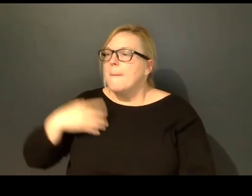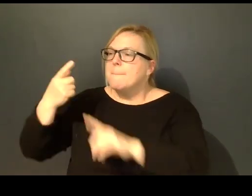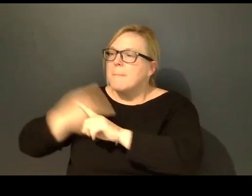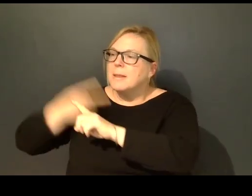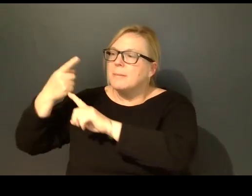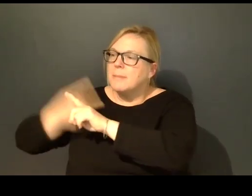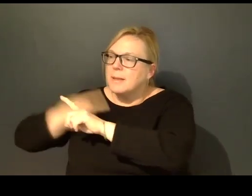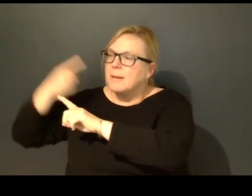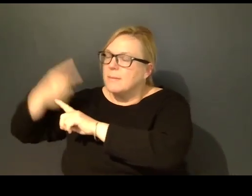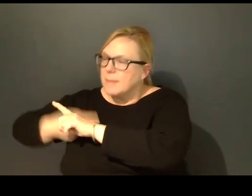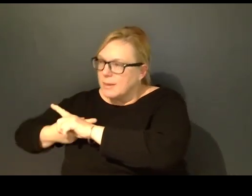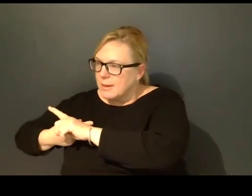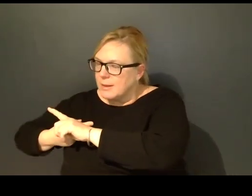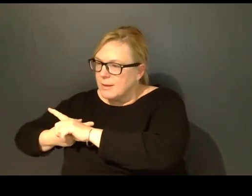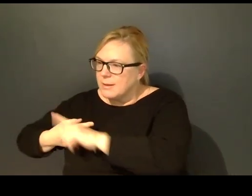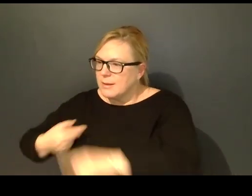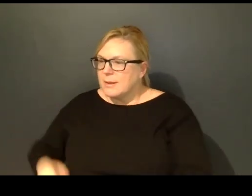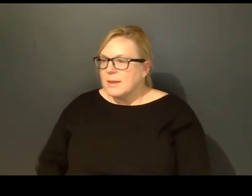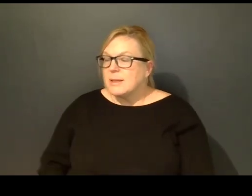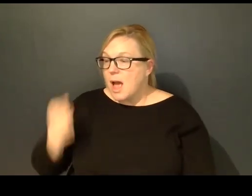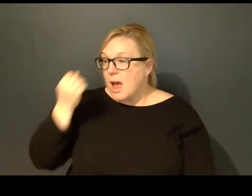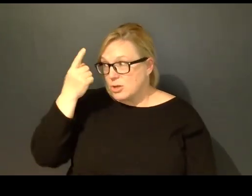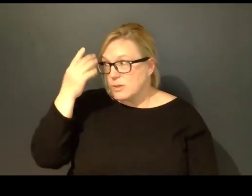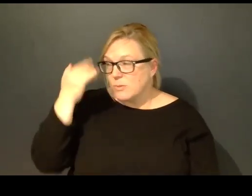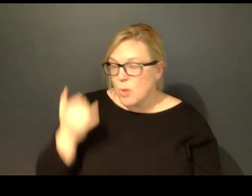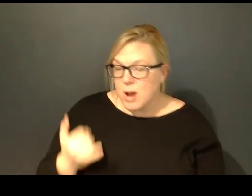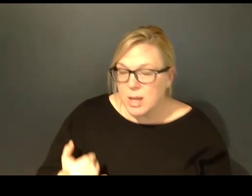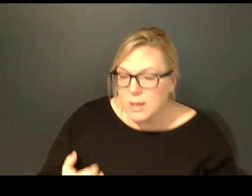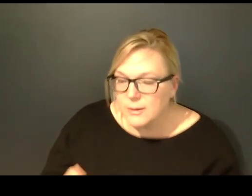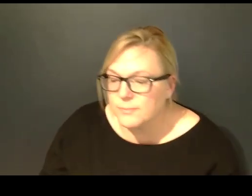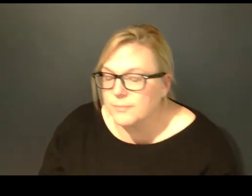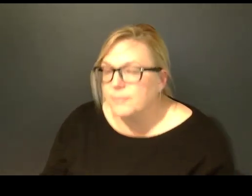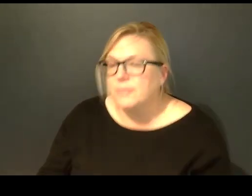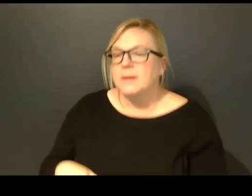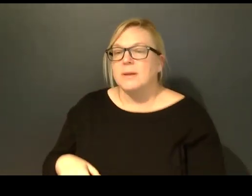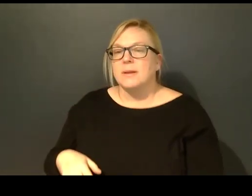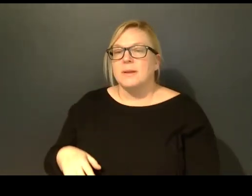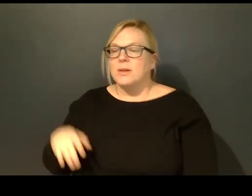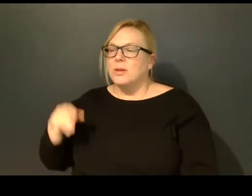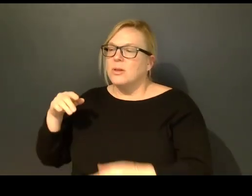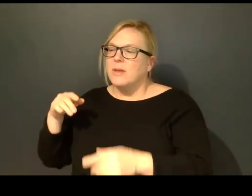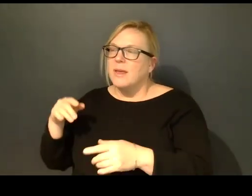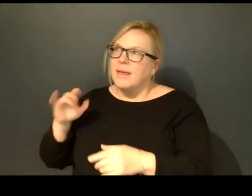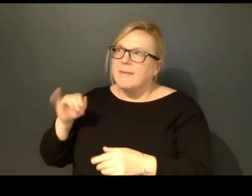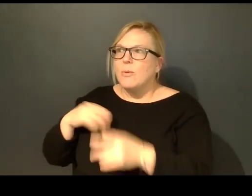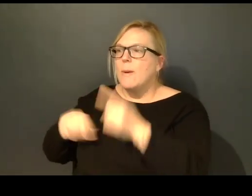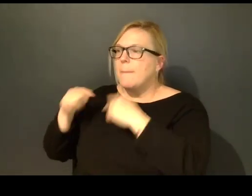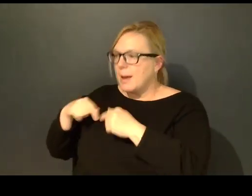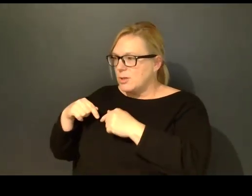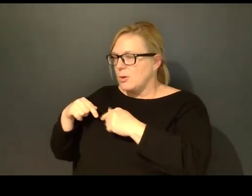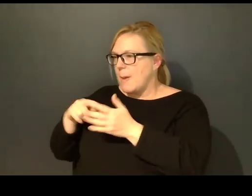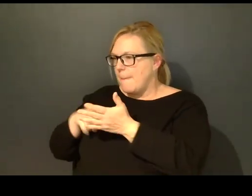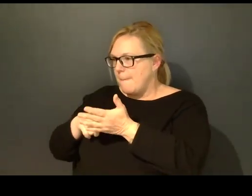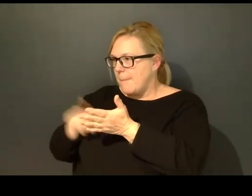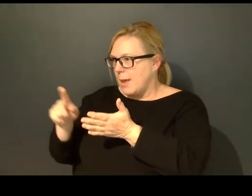that seems to be, and it's understandable why, Hmm. but going back to just pay